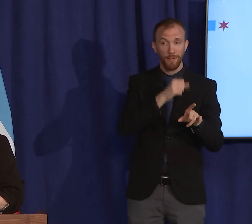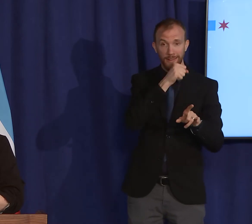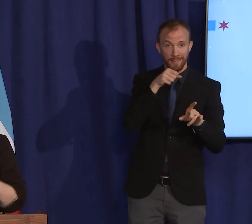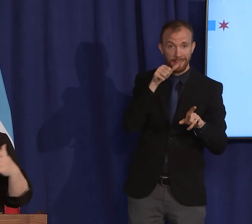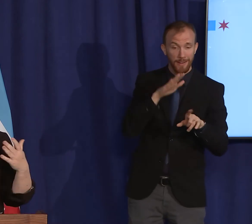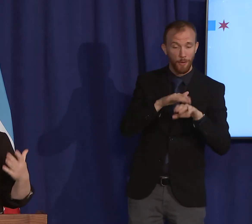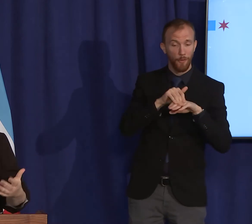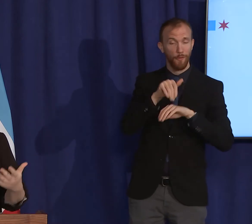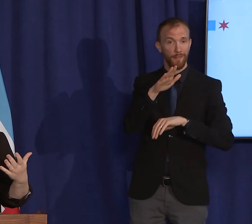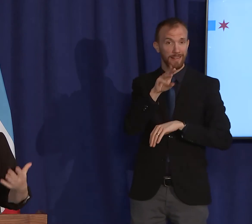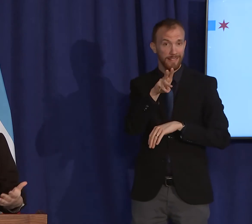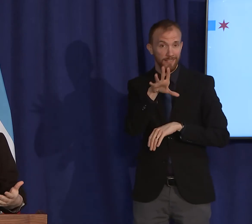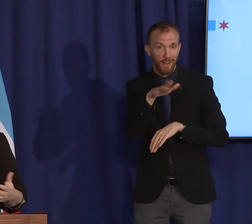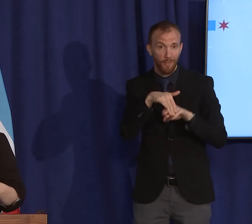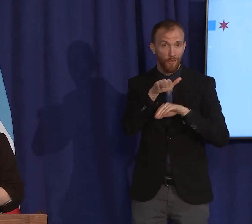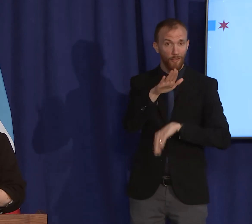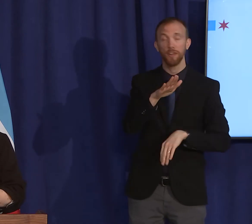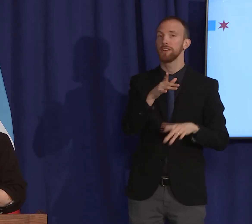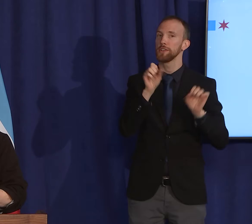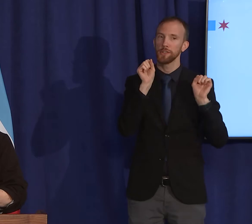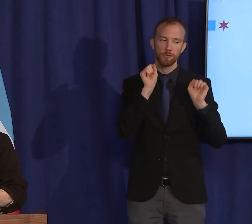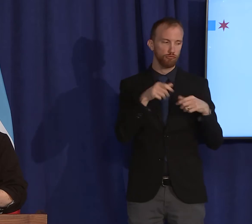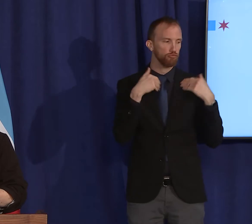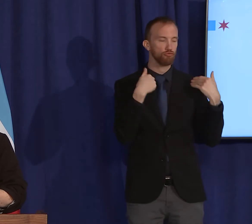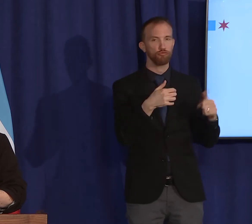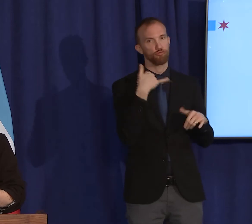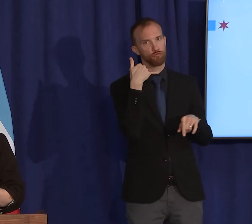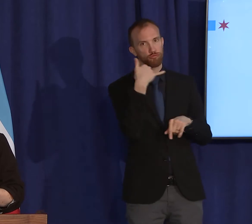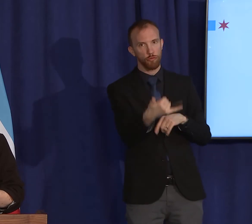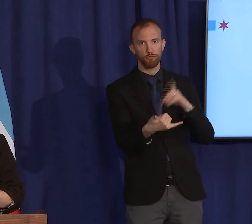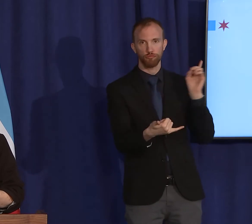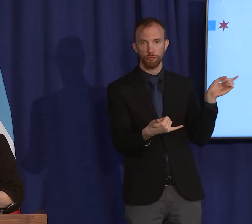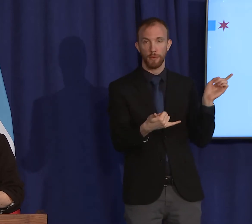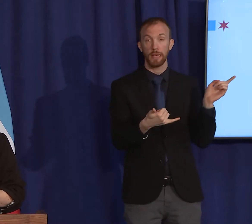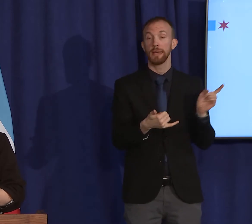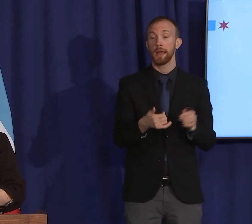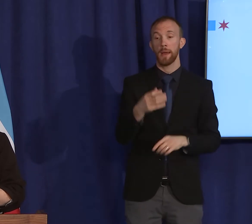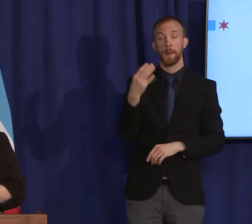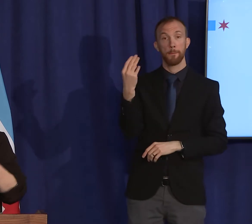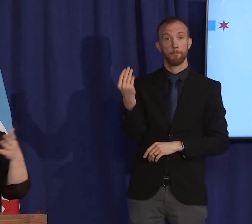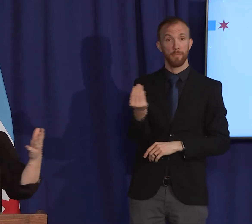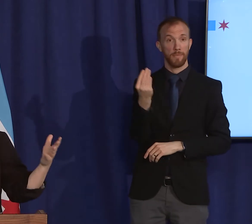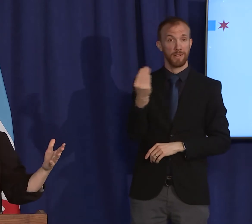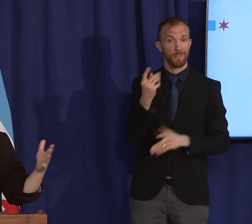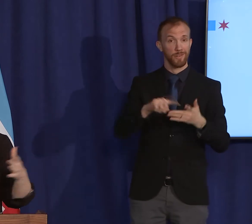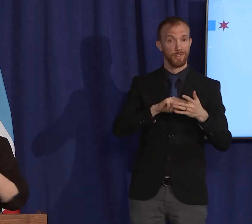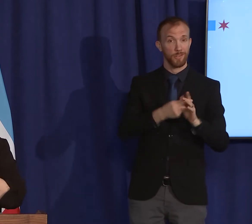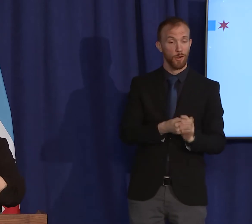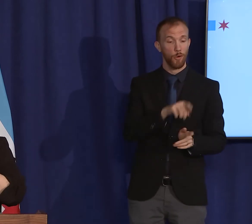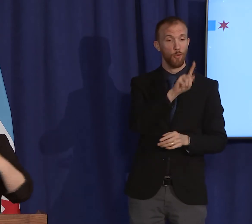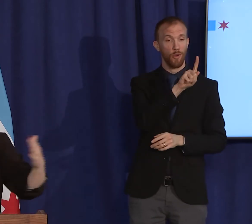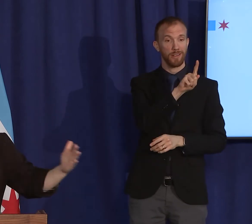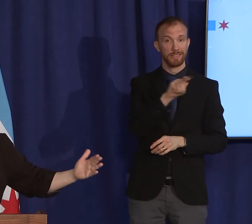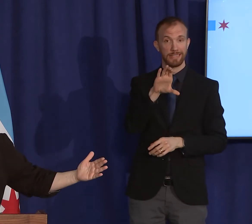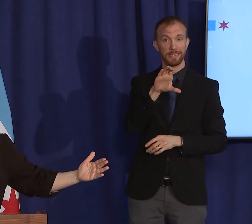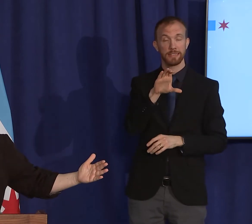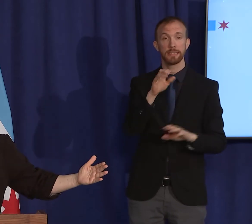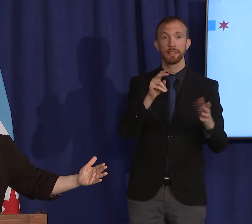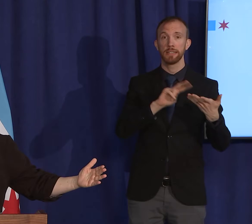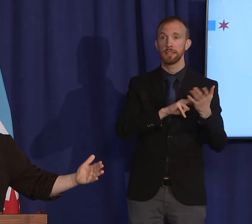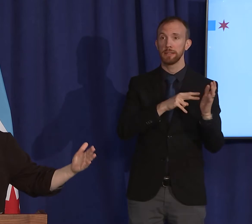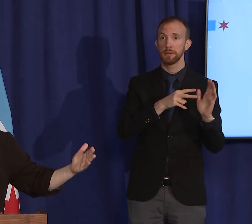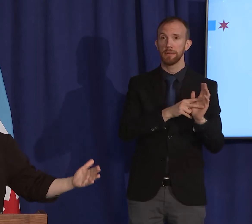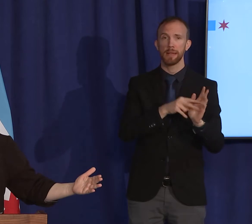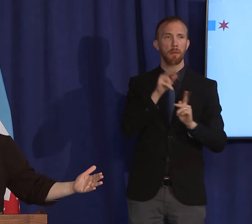to eligibility. When we move into phase 1C on Monday, eligibility across all of